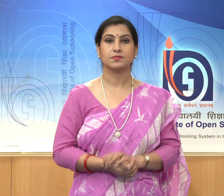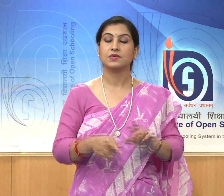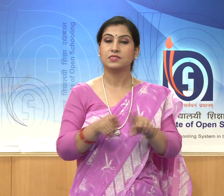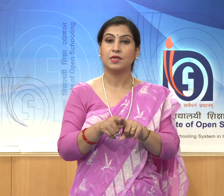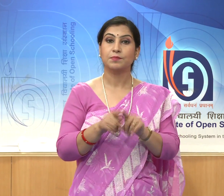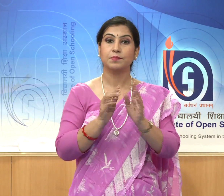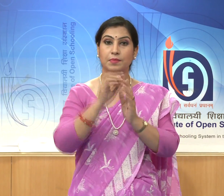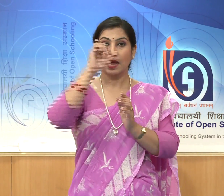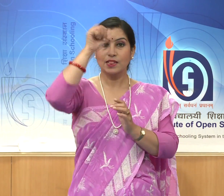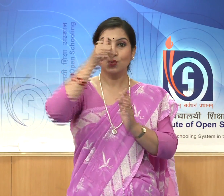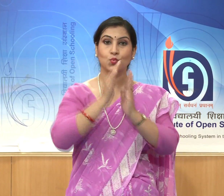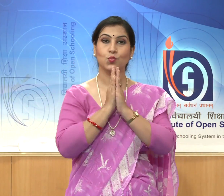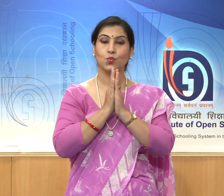and Hindu